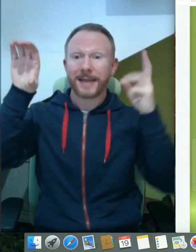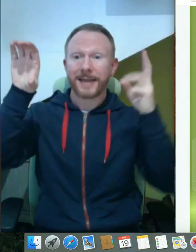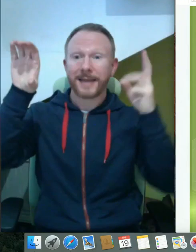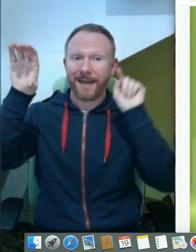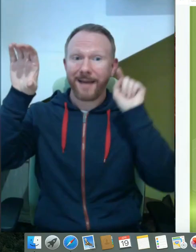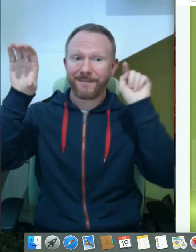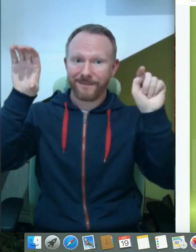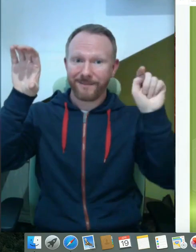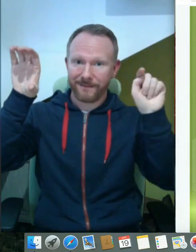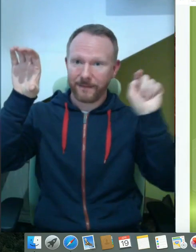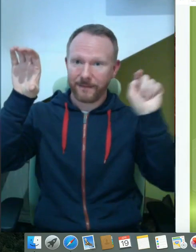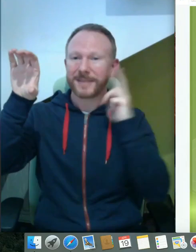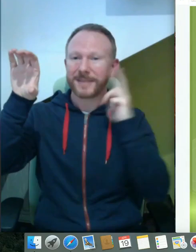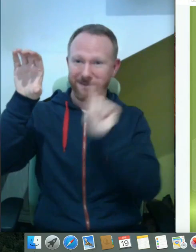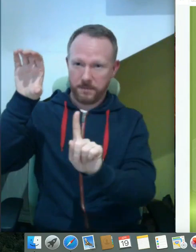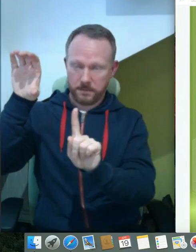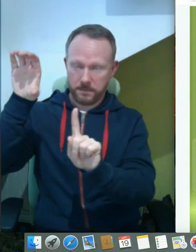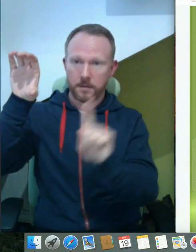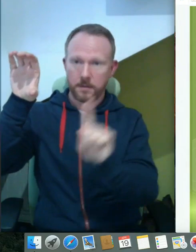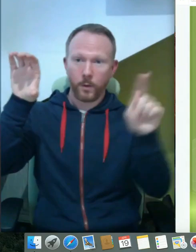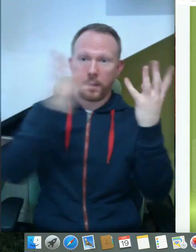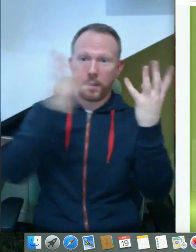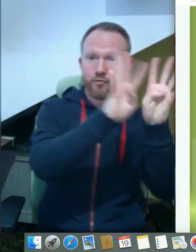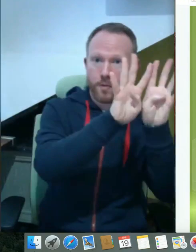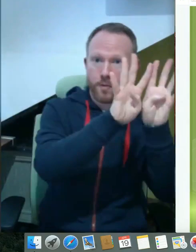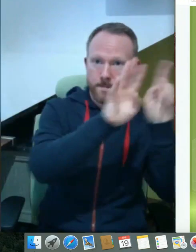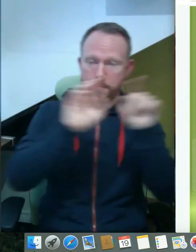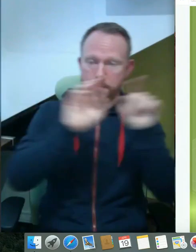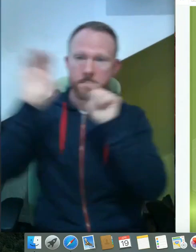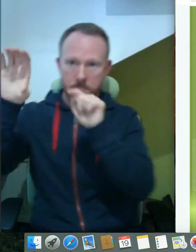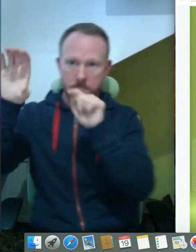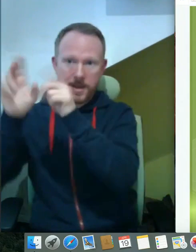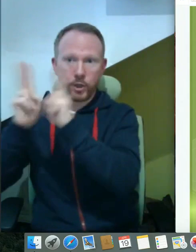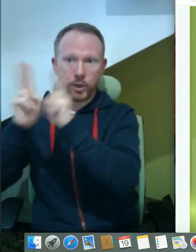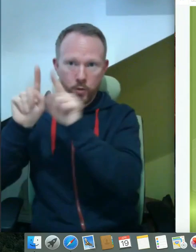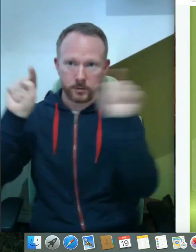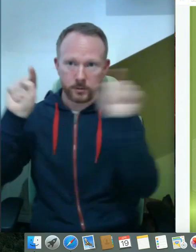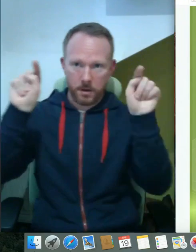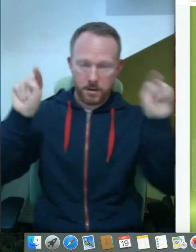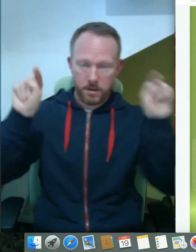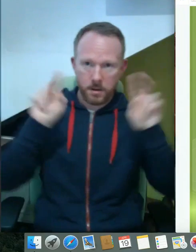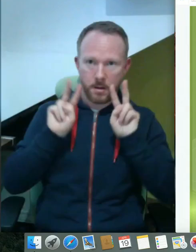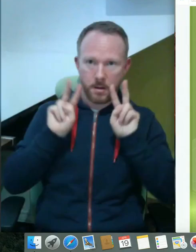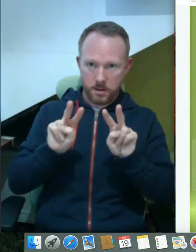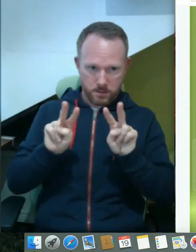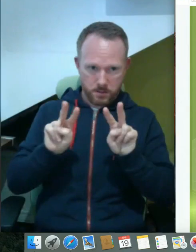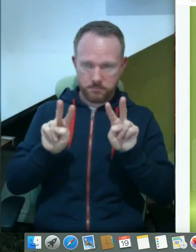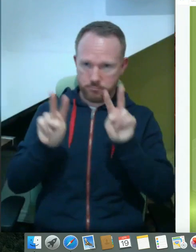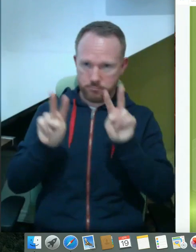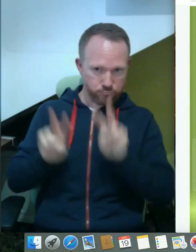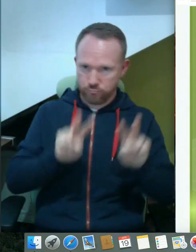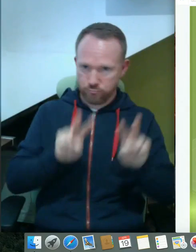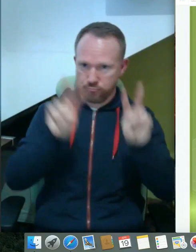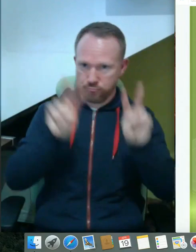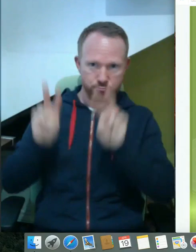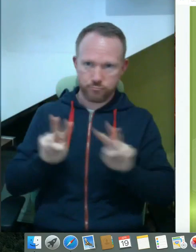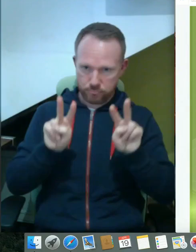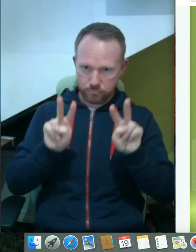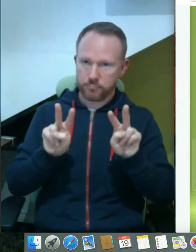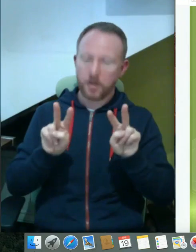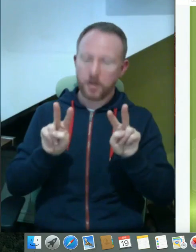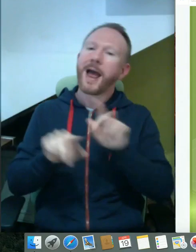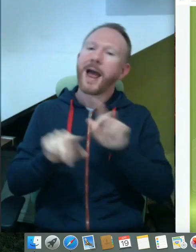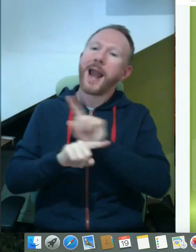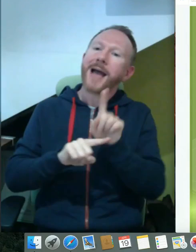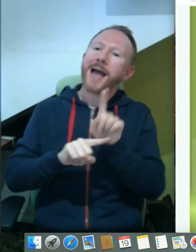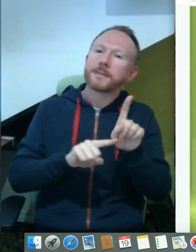captured with enough clarity that an assessment of the interpretation could be